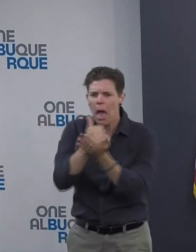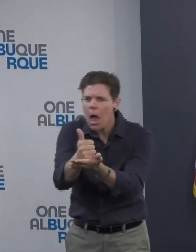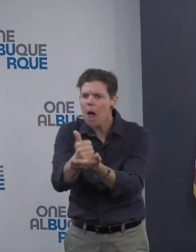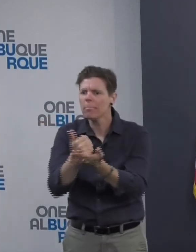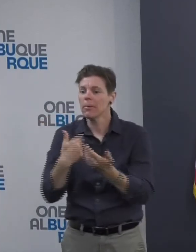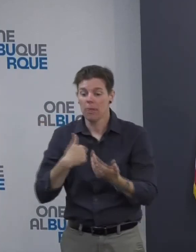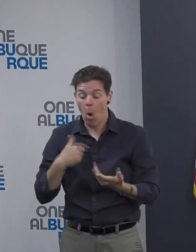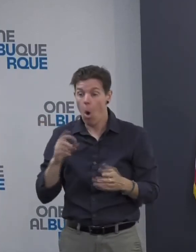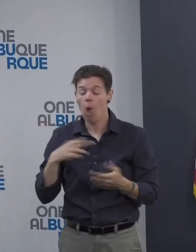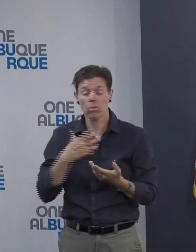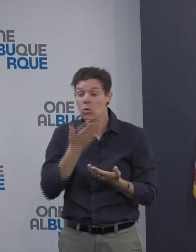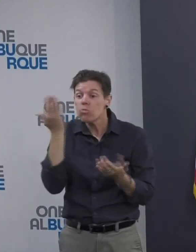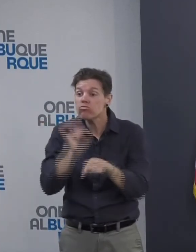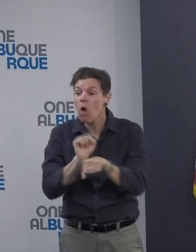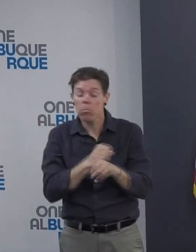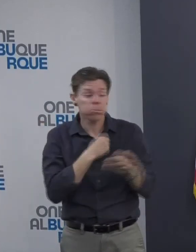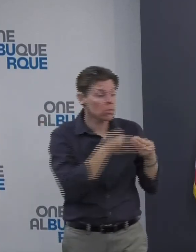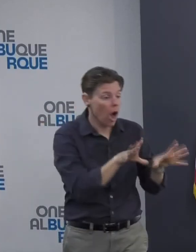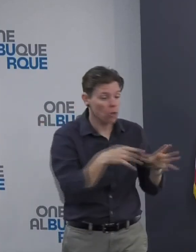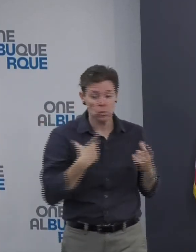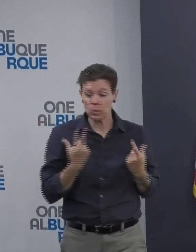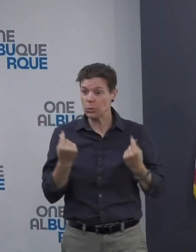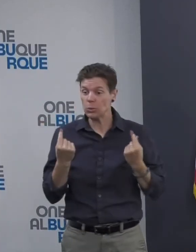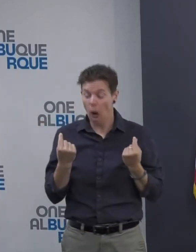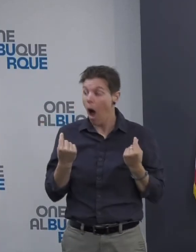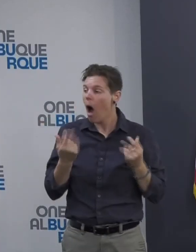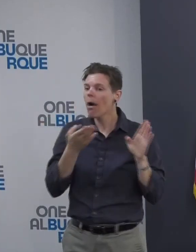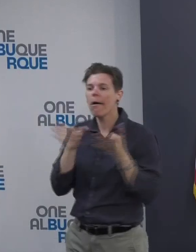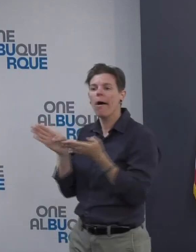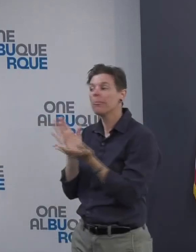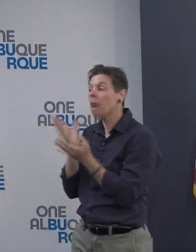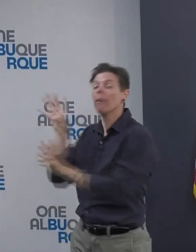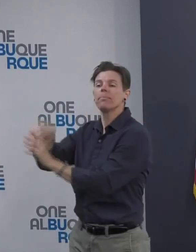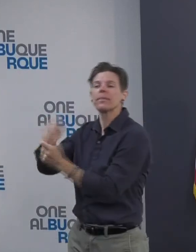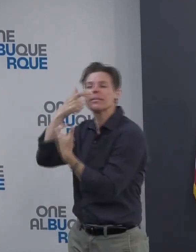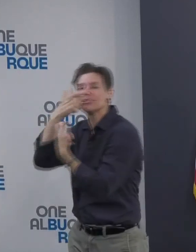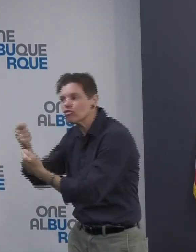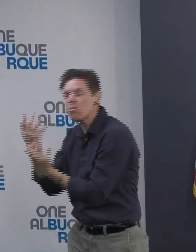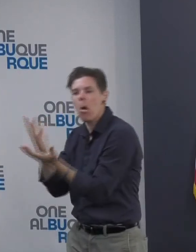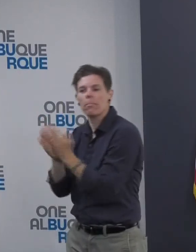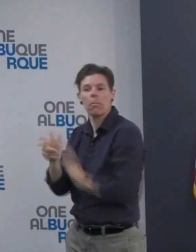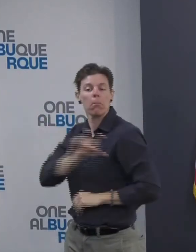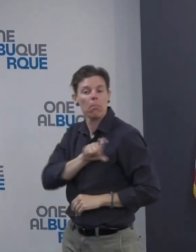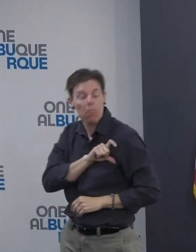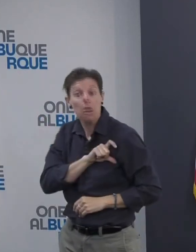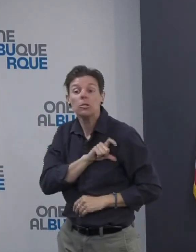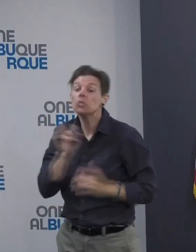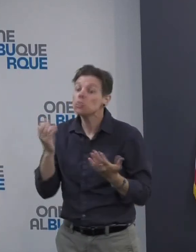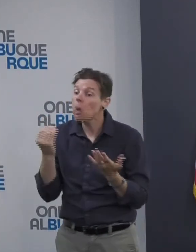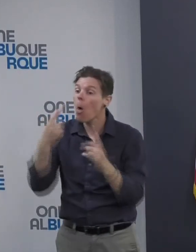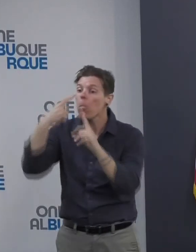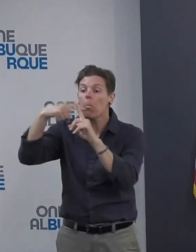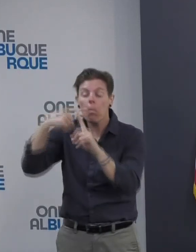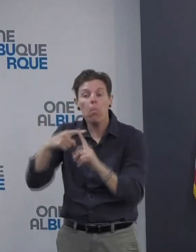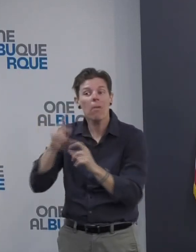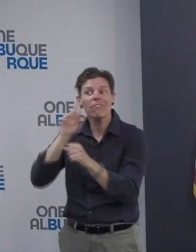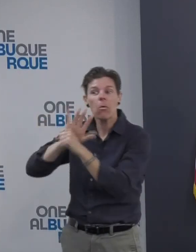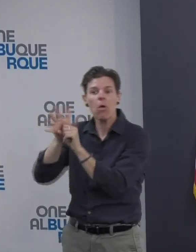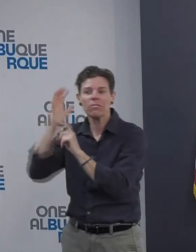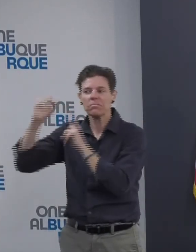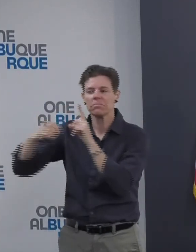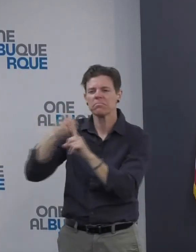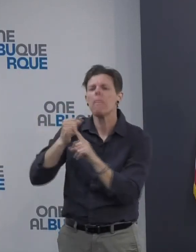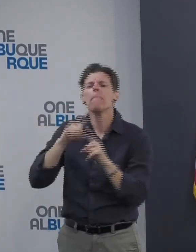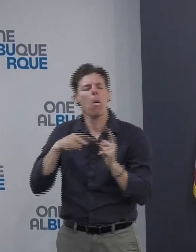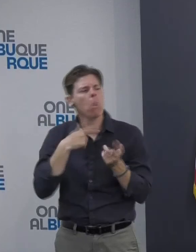career for folks who are interested in being frontline heroes. And so that opportunity our director is going to go into a little bit, but let me share at a